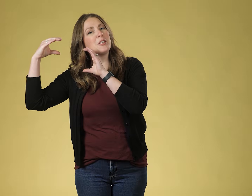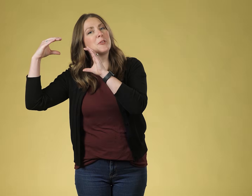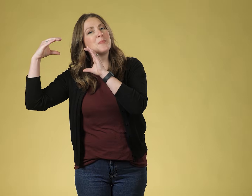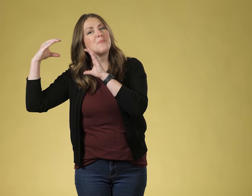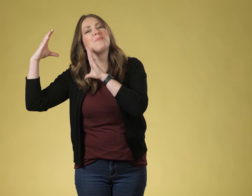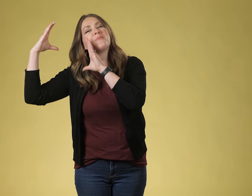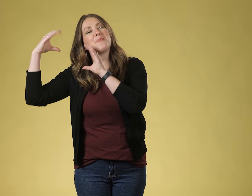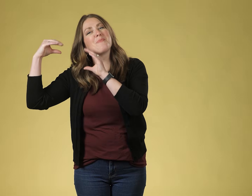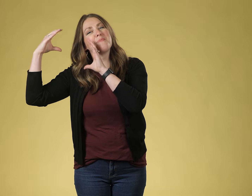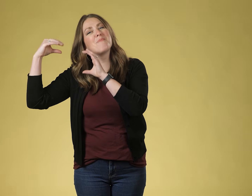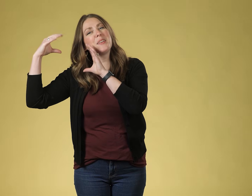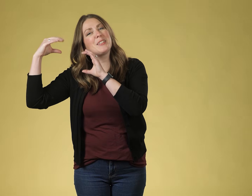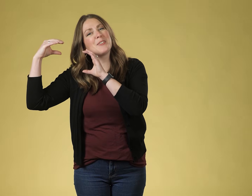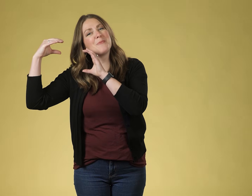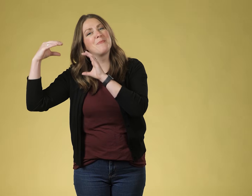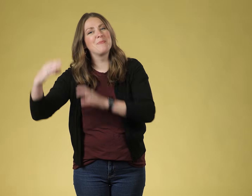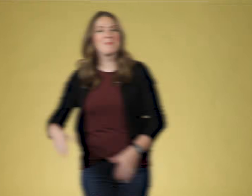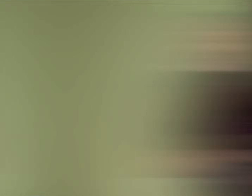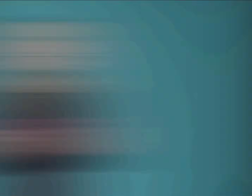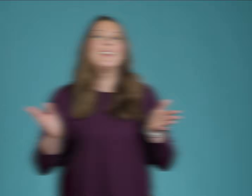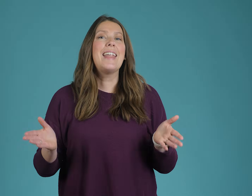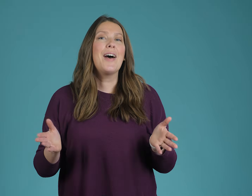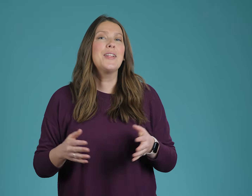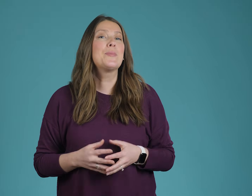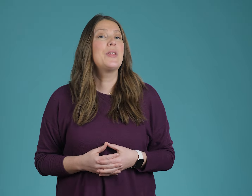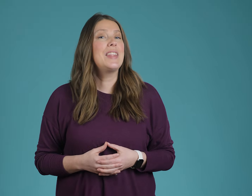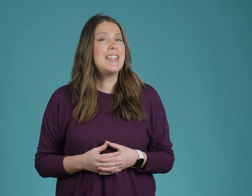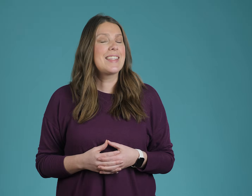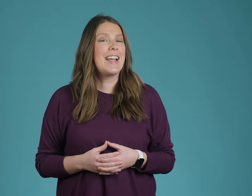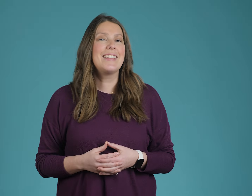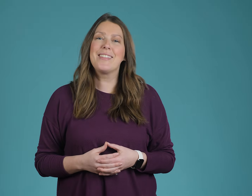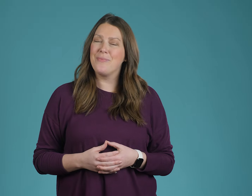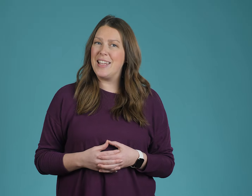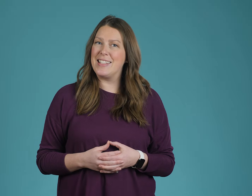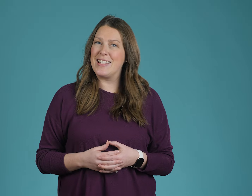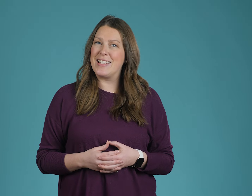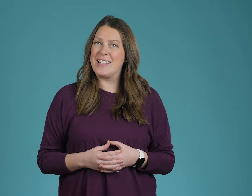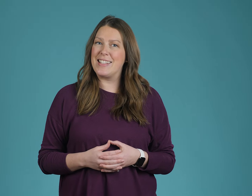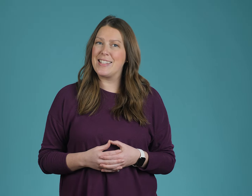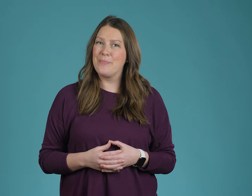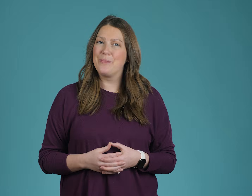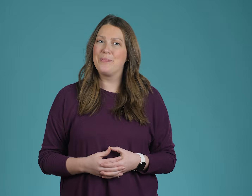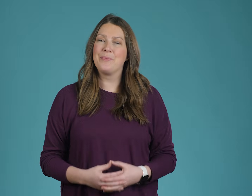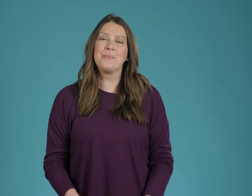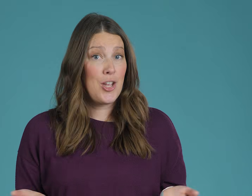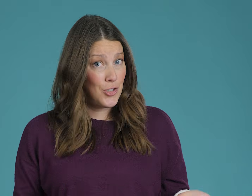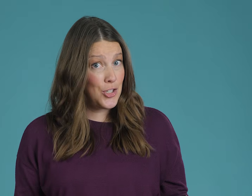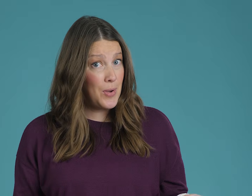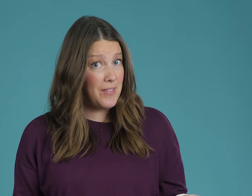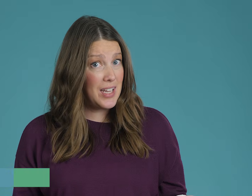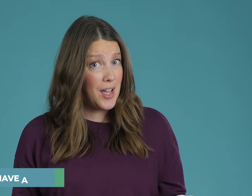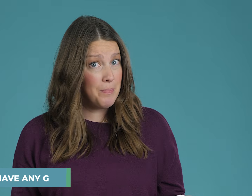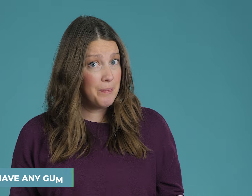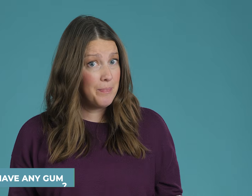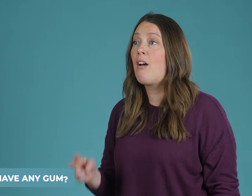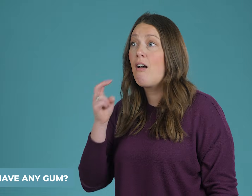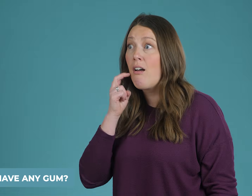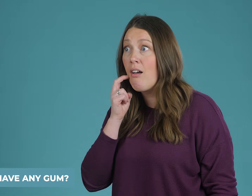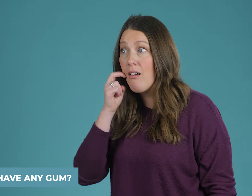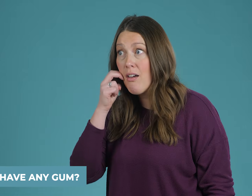pillow. Pillow. Now let's put these signs into sentences. Do you have any gum?